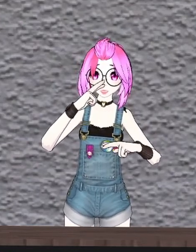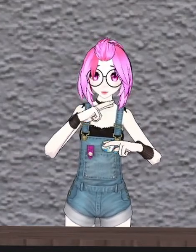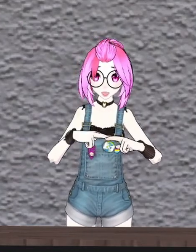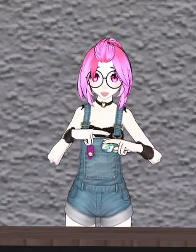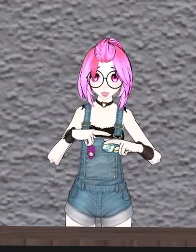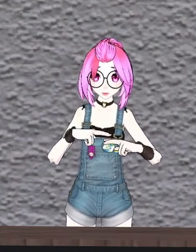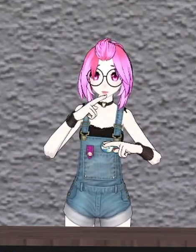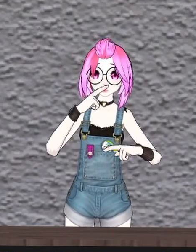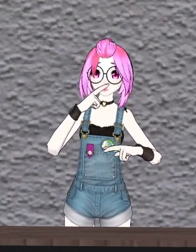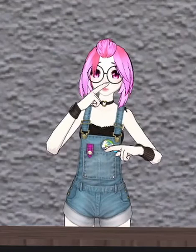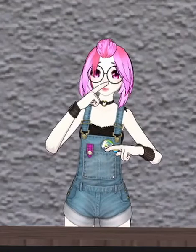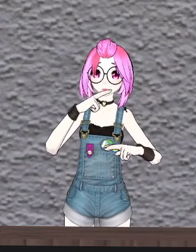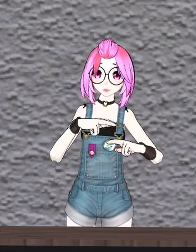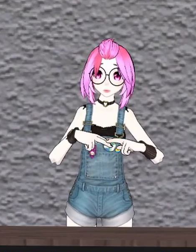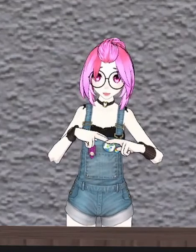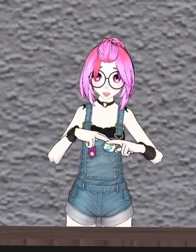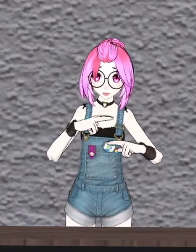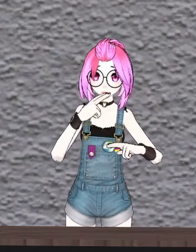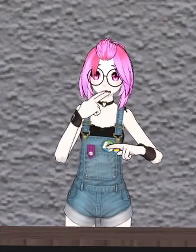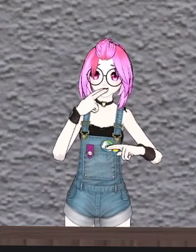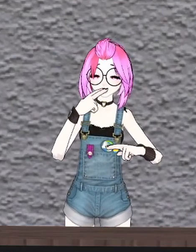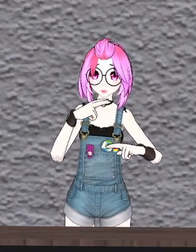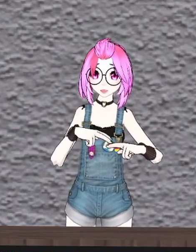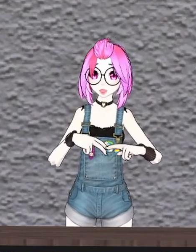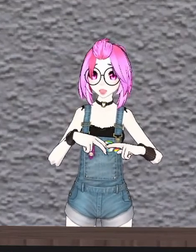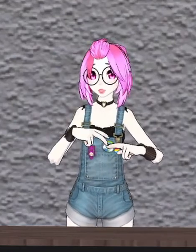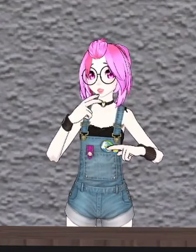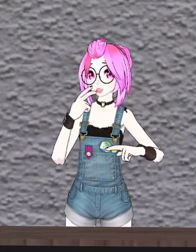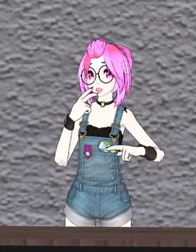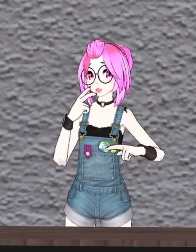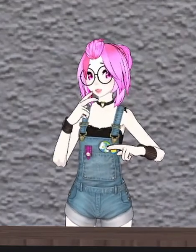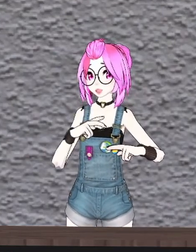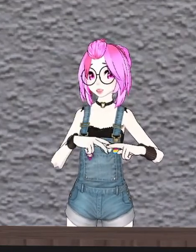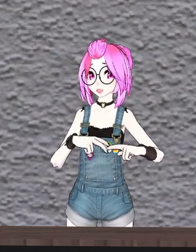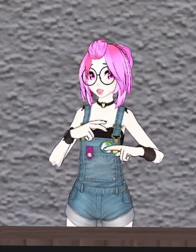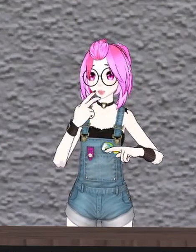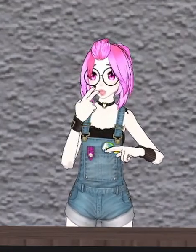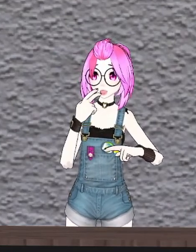and go down. Fun. Fun. I wish I could explain why this is a sign, but I cannot.